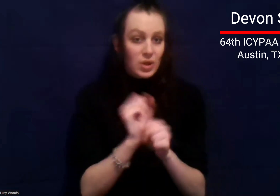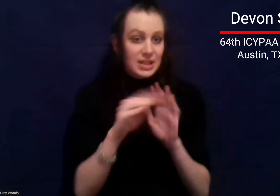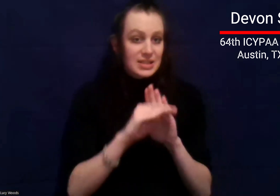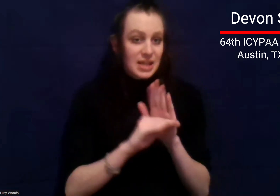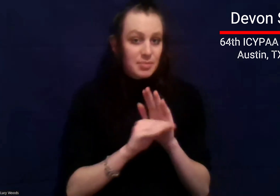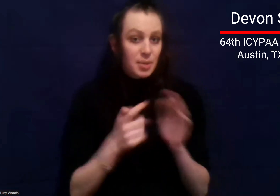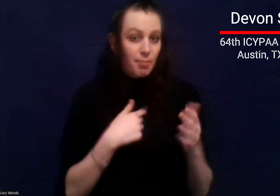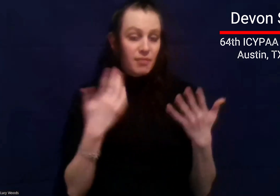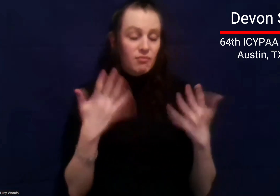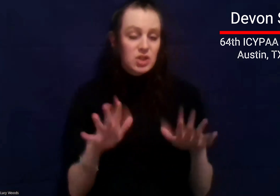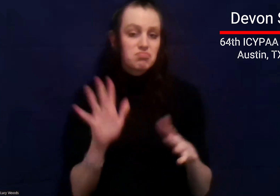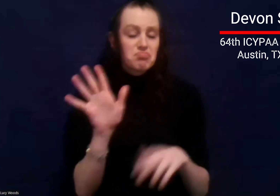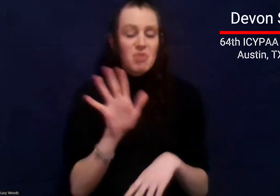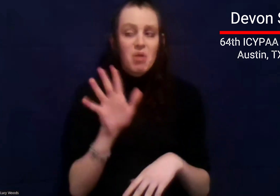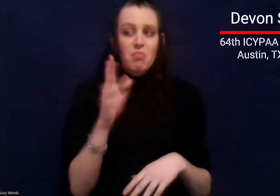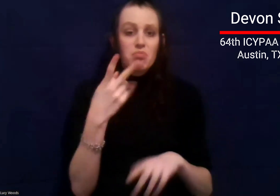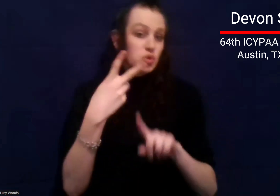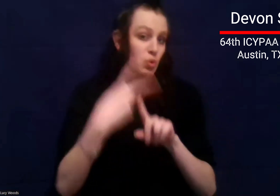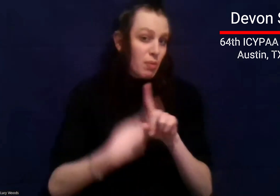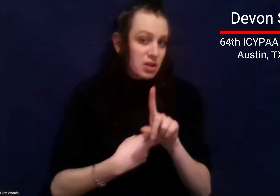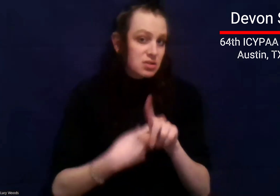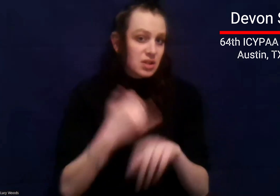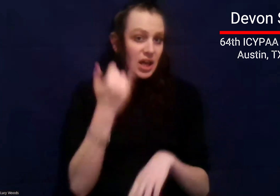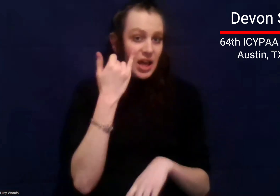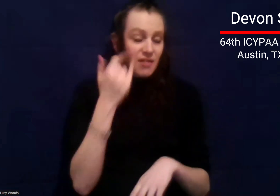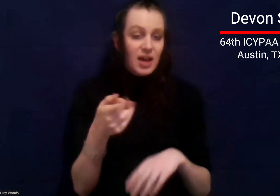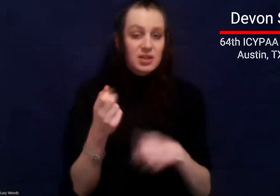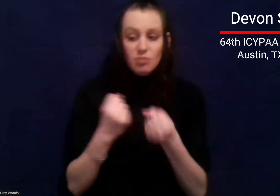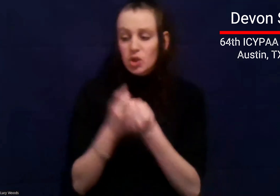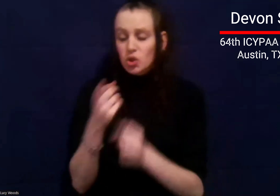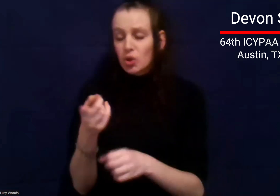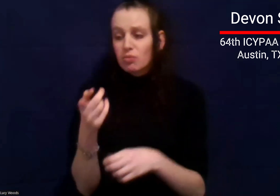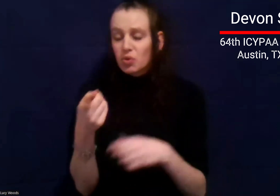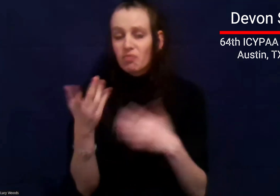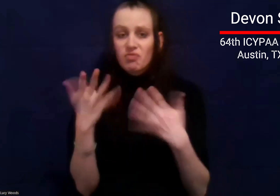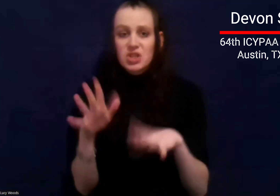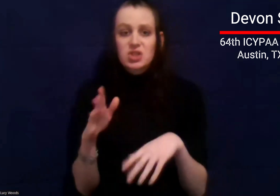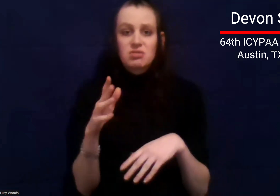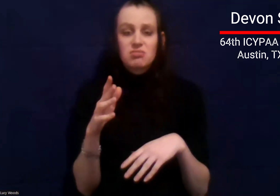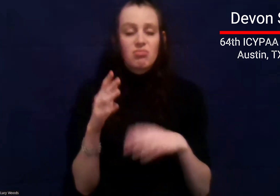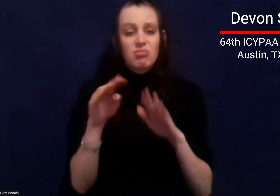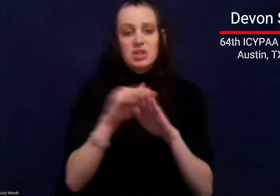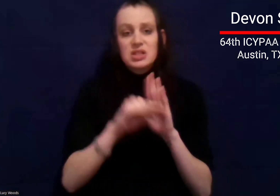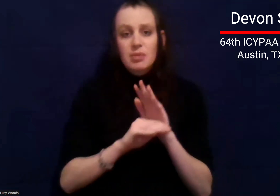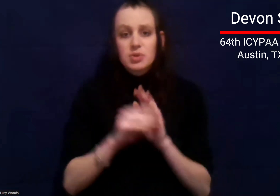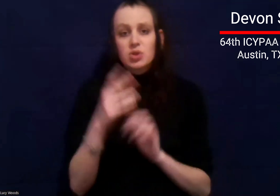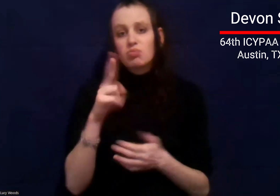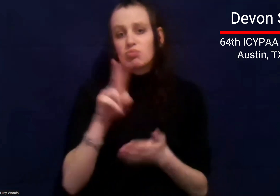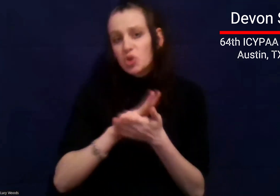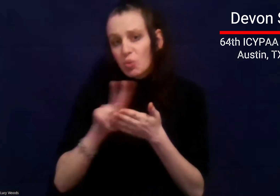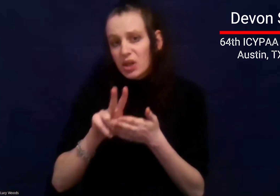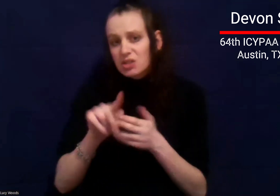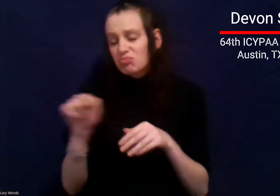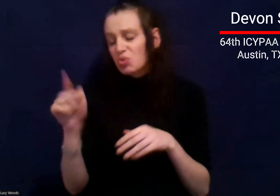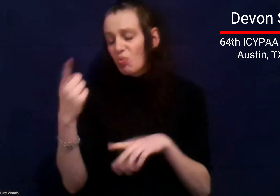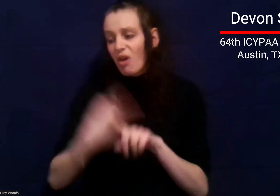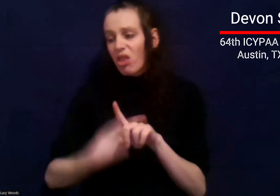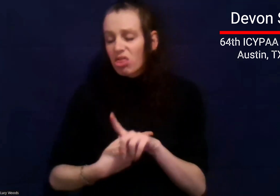about 2 months. If I sponsor you, you finish the steps in 2 weeks to a month, or you move on to somebody else.